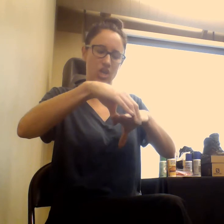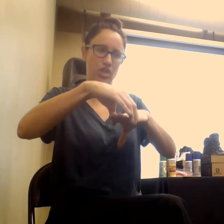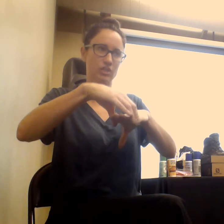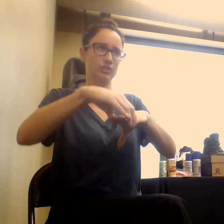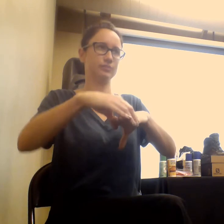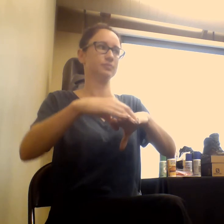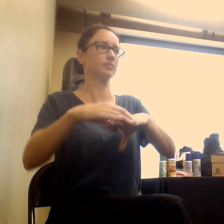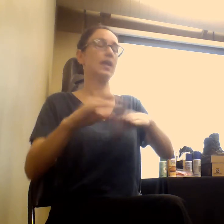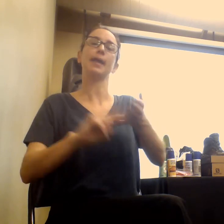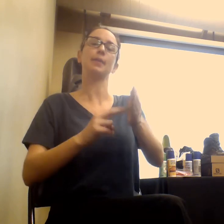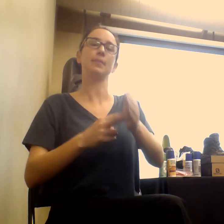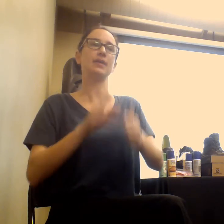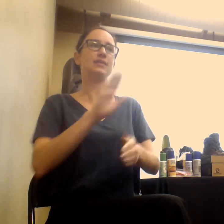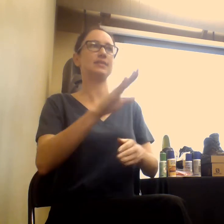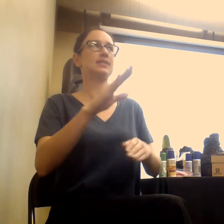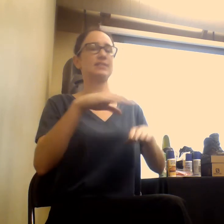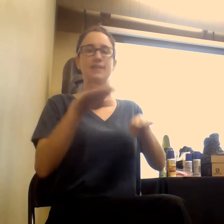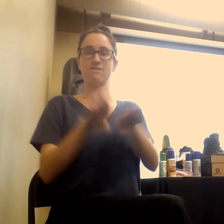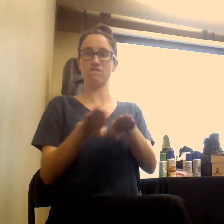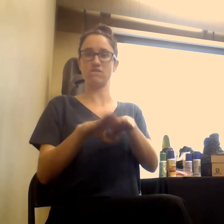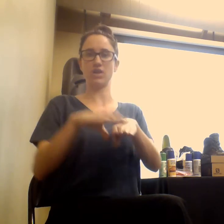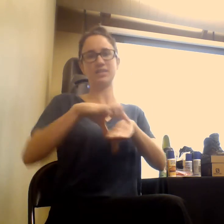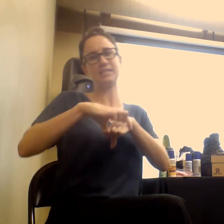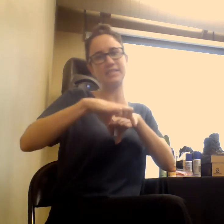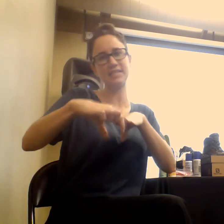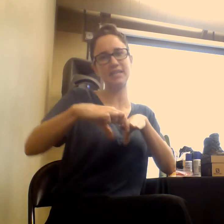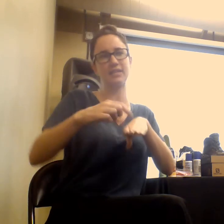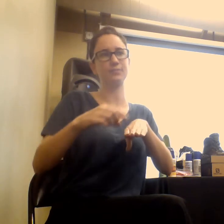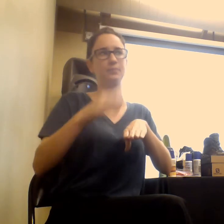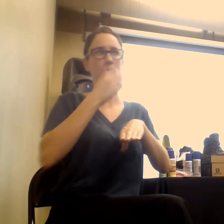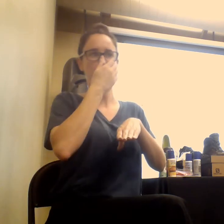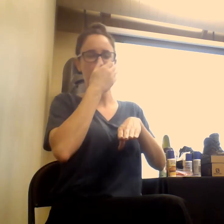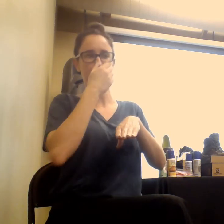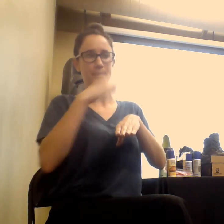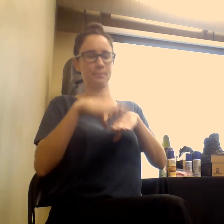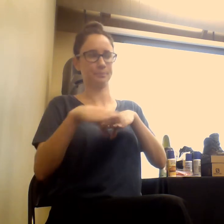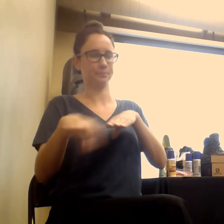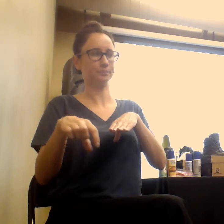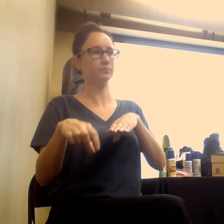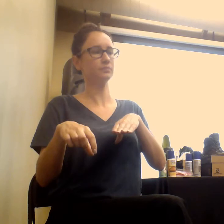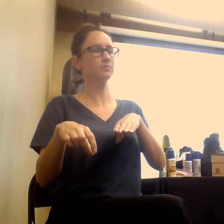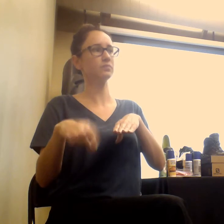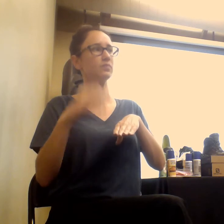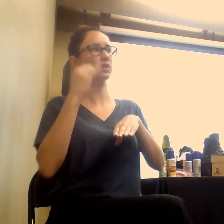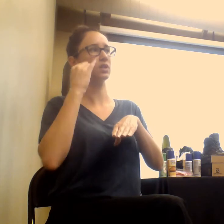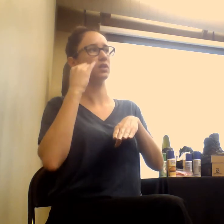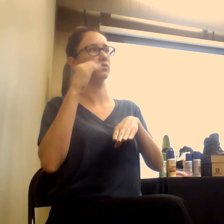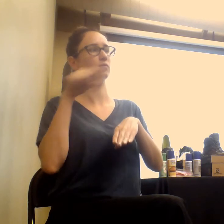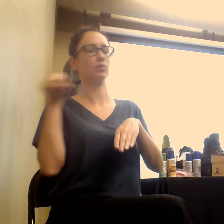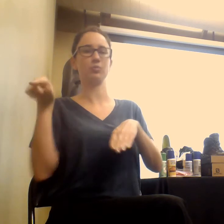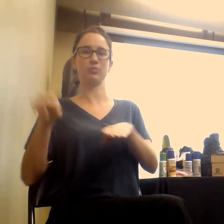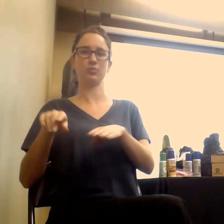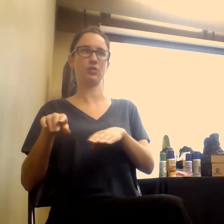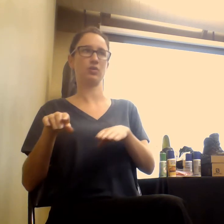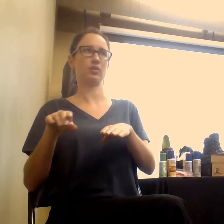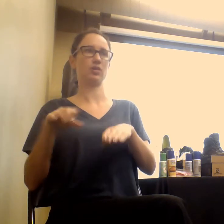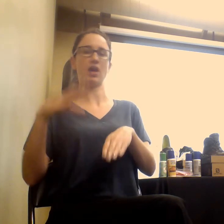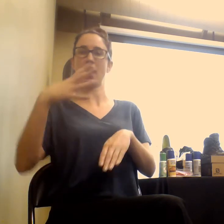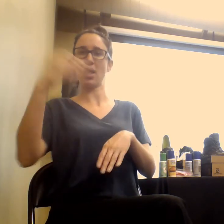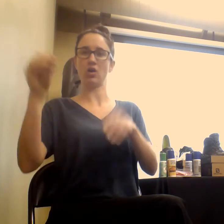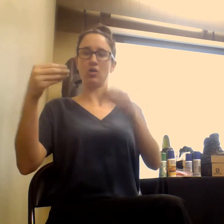you, but I'm gonna show it to you so that you can feel the difference, all right? So if I was fitting you on the floor, the first thing I'm gonna say, okay, well, you definitely don't need a